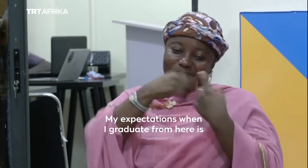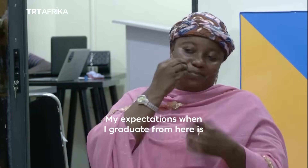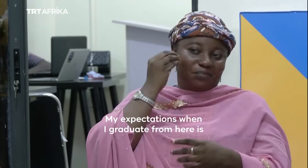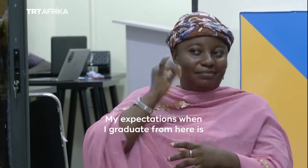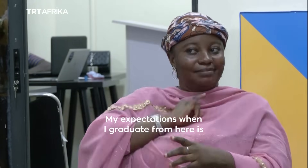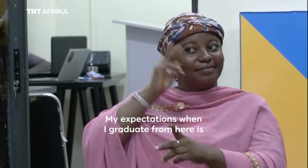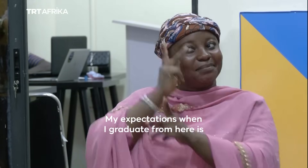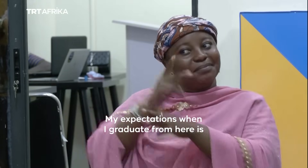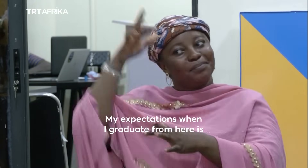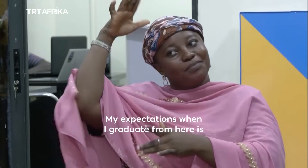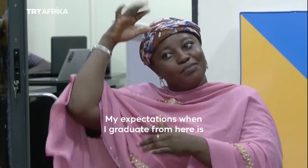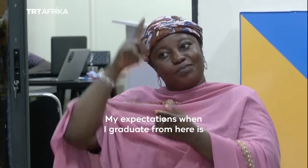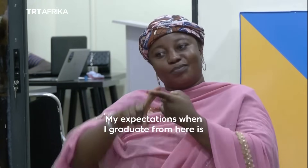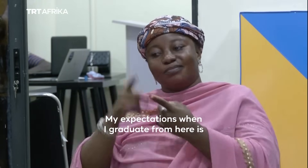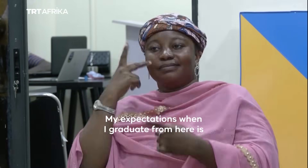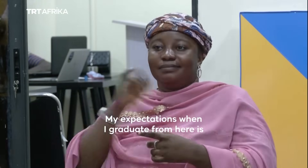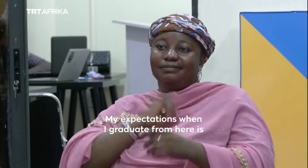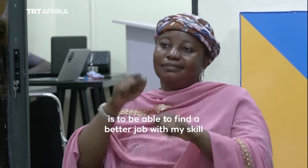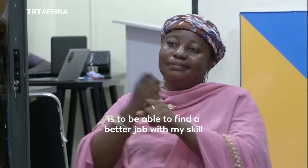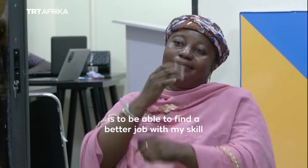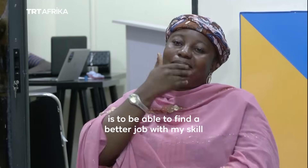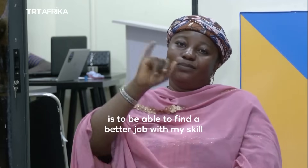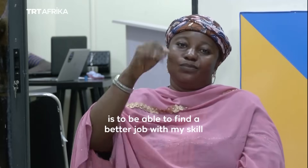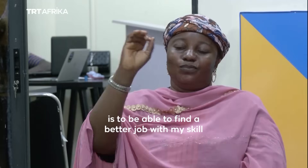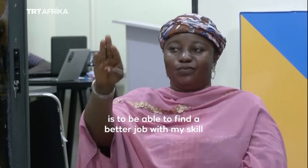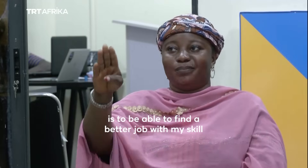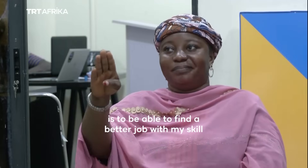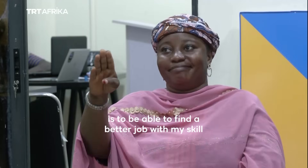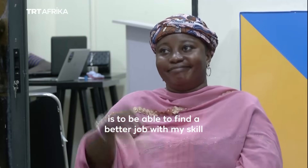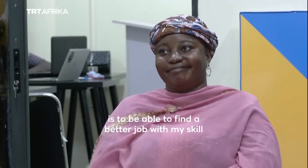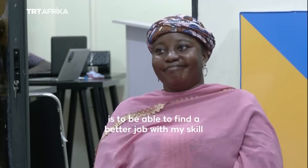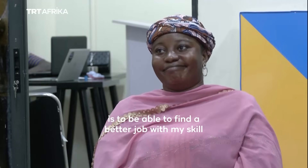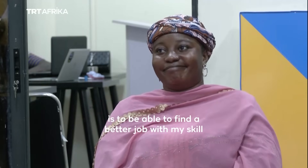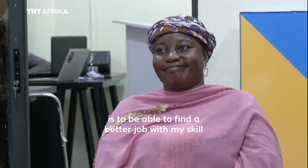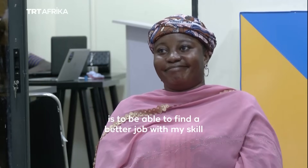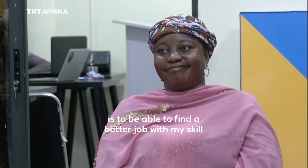My expectations when I graduate from here is to be able to find a better job with my skill.